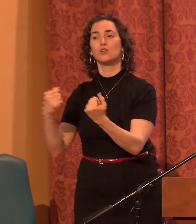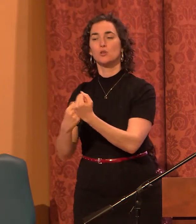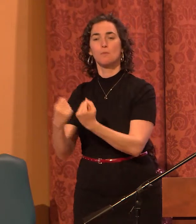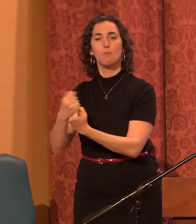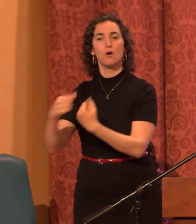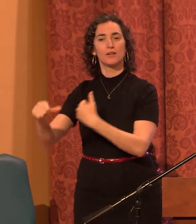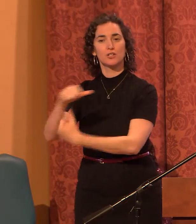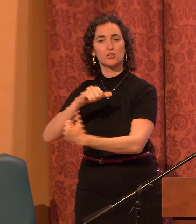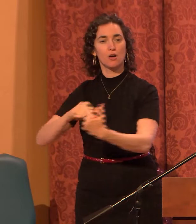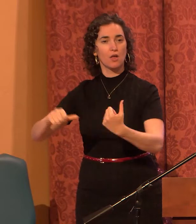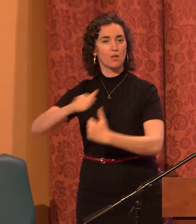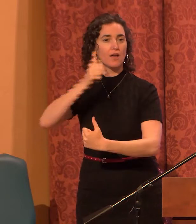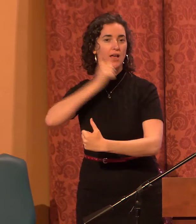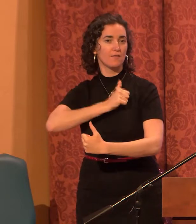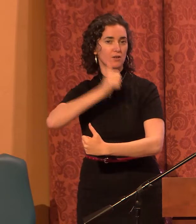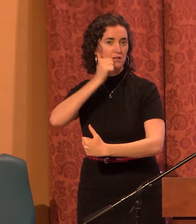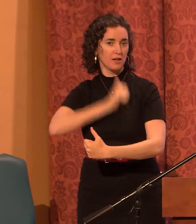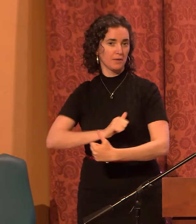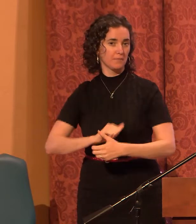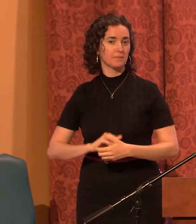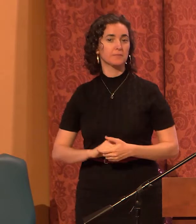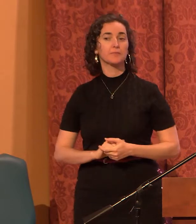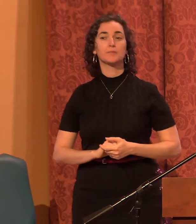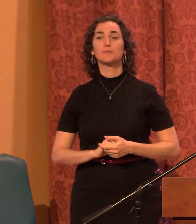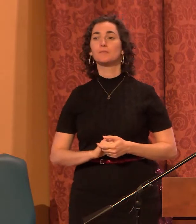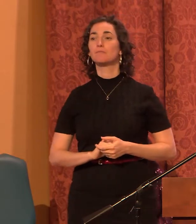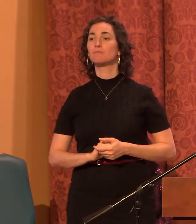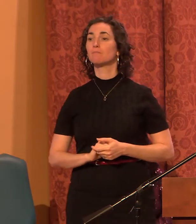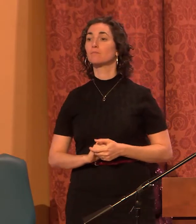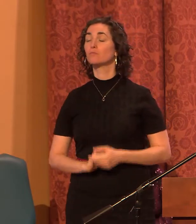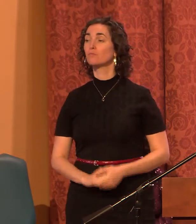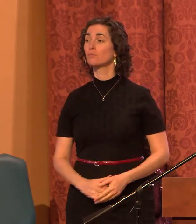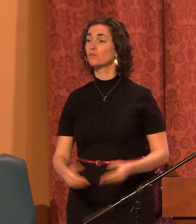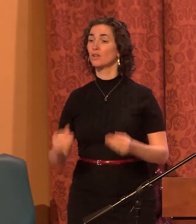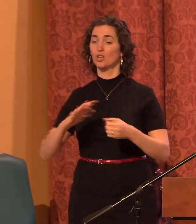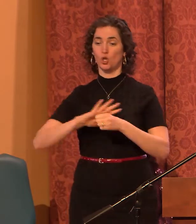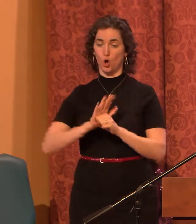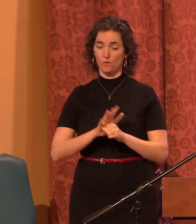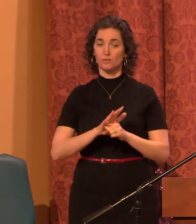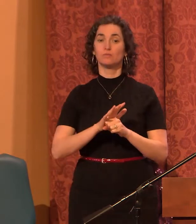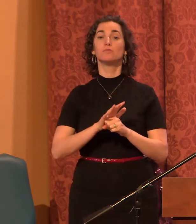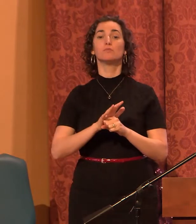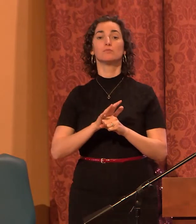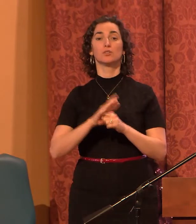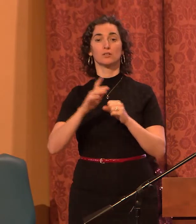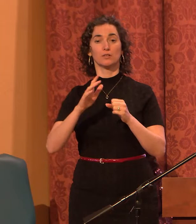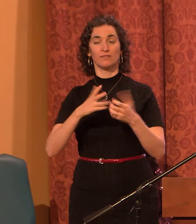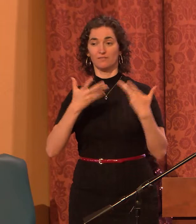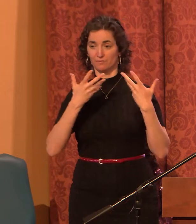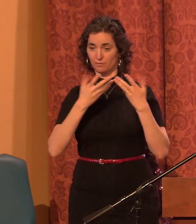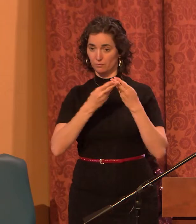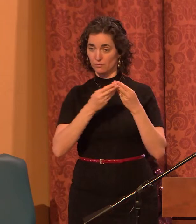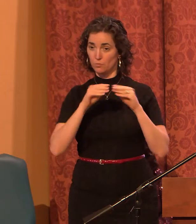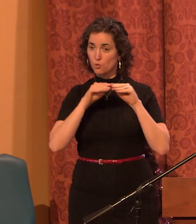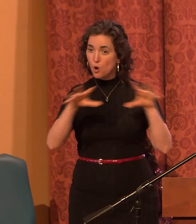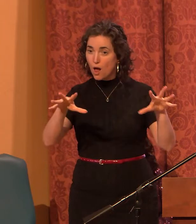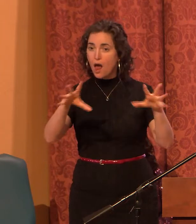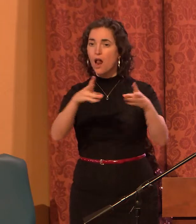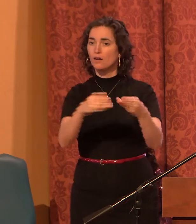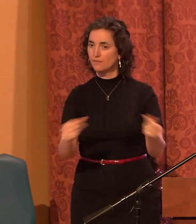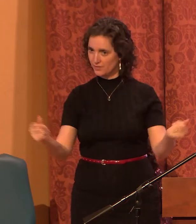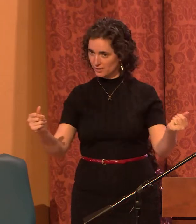other day in and day out. After the pandemic officially was over, the